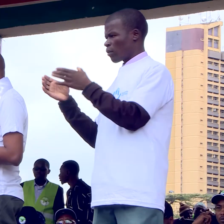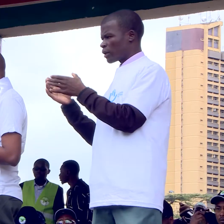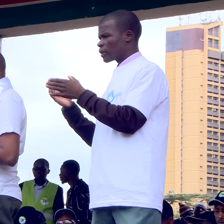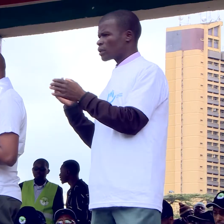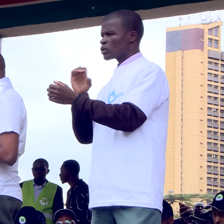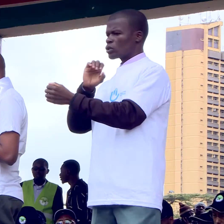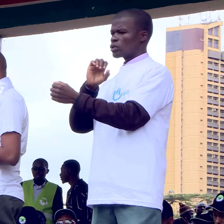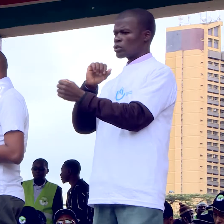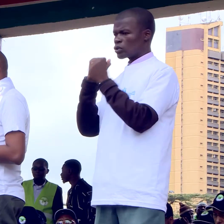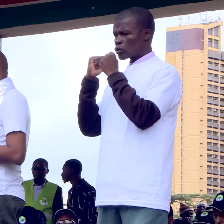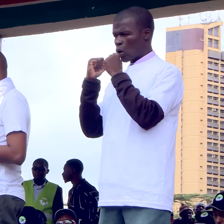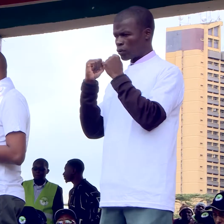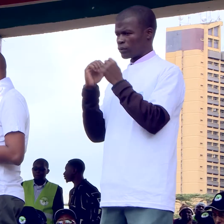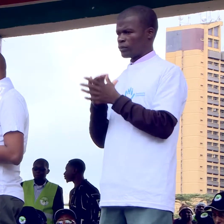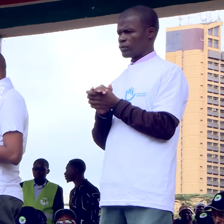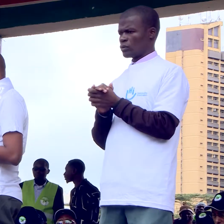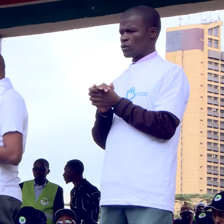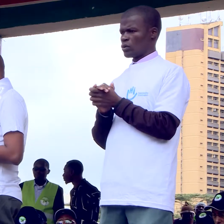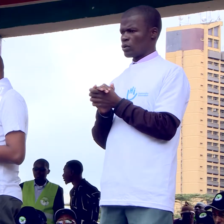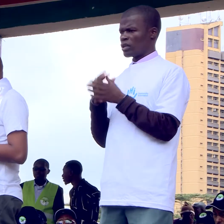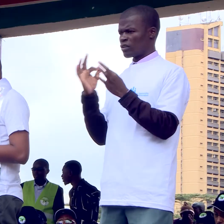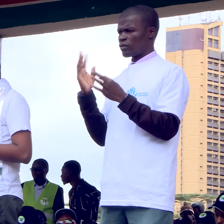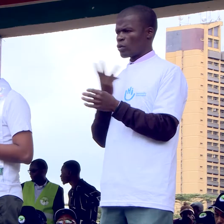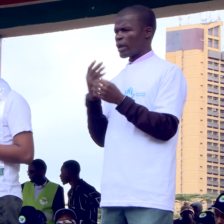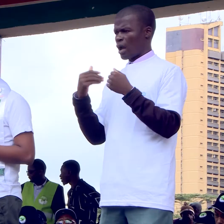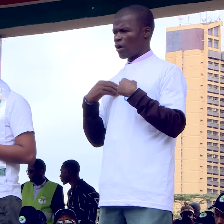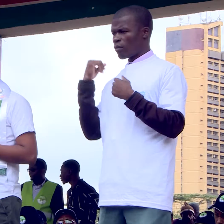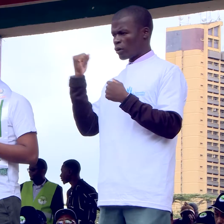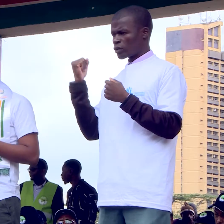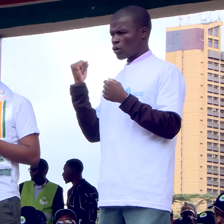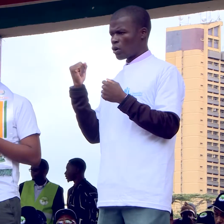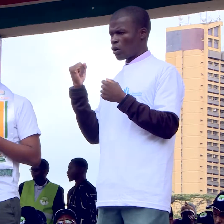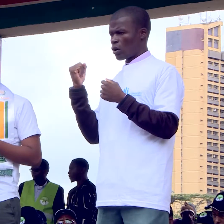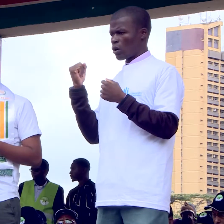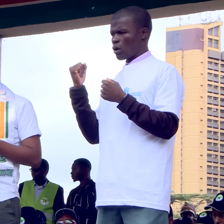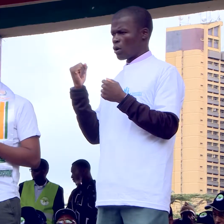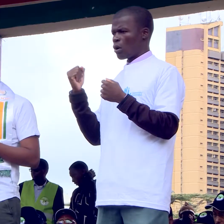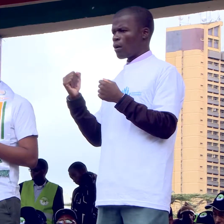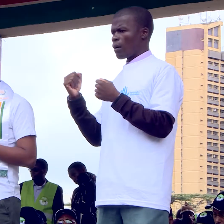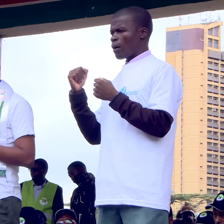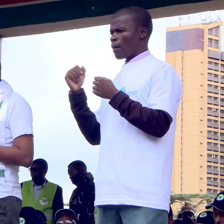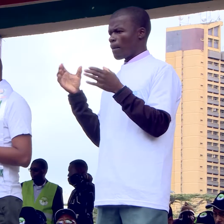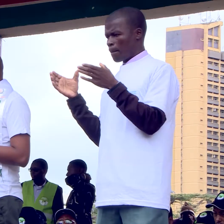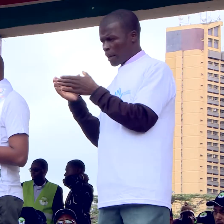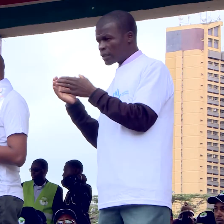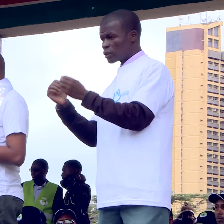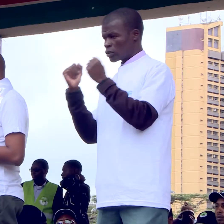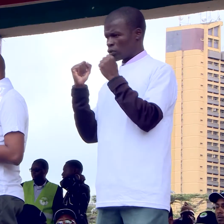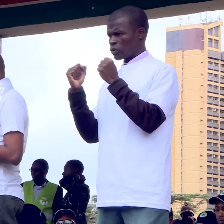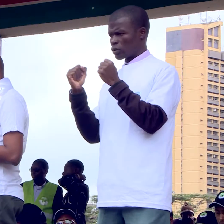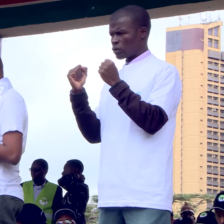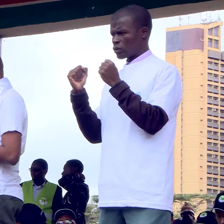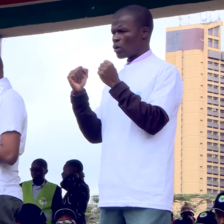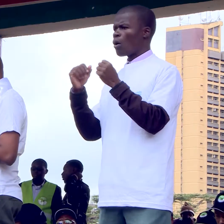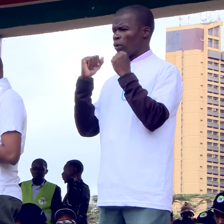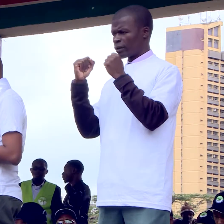because once we have stronger political parties, it means we have a stronger democracy. one of the areas that political parties are suffering today